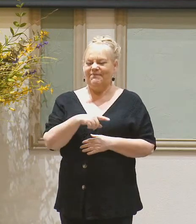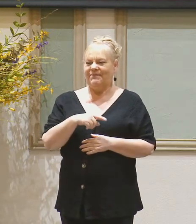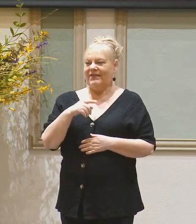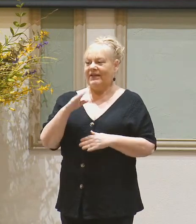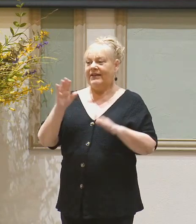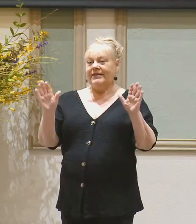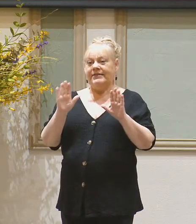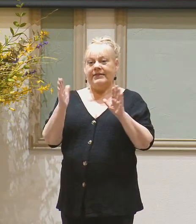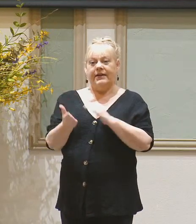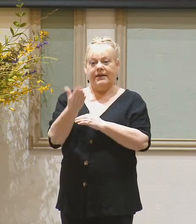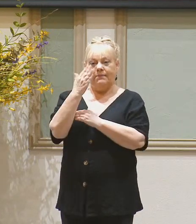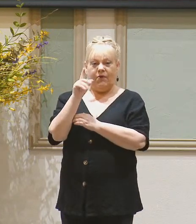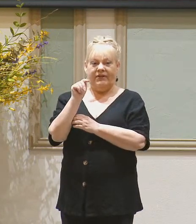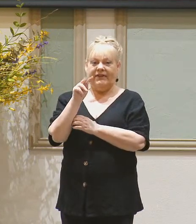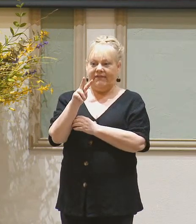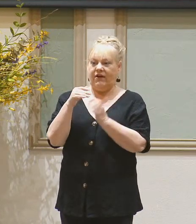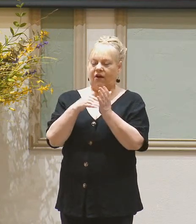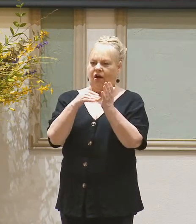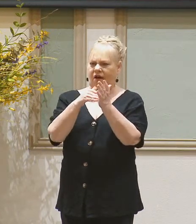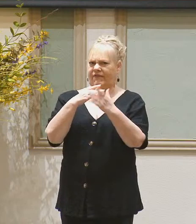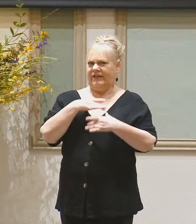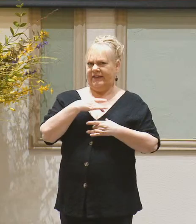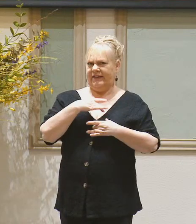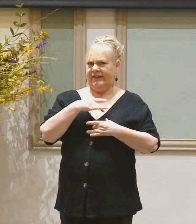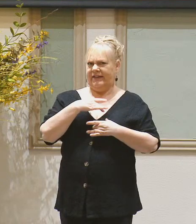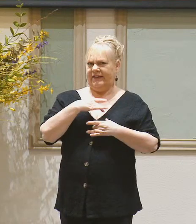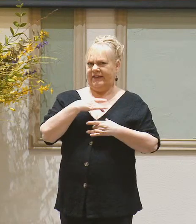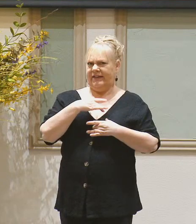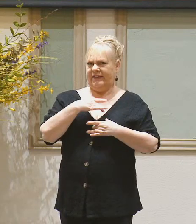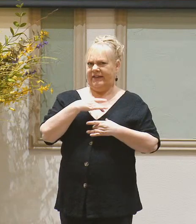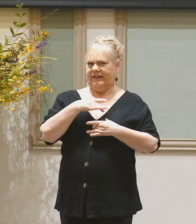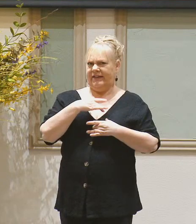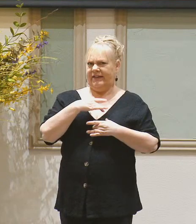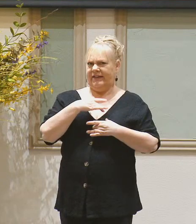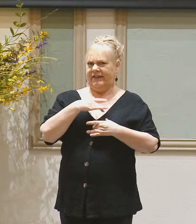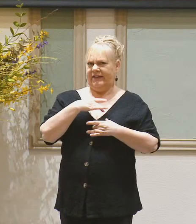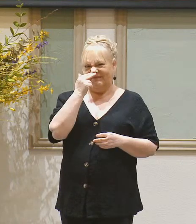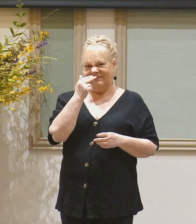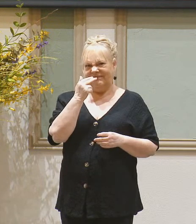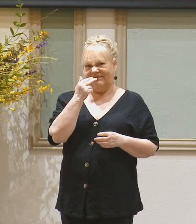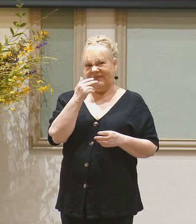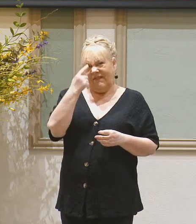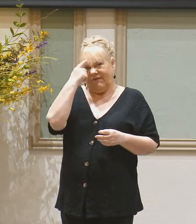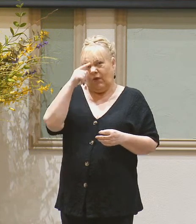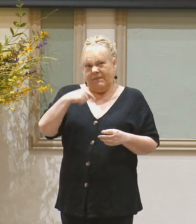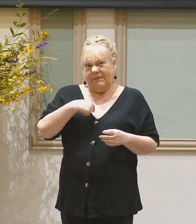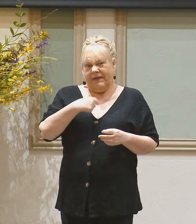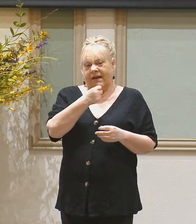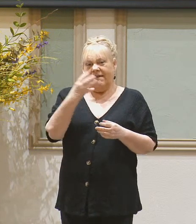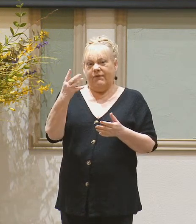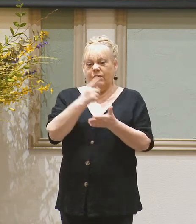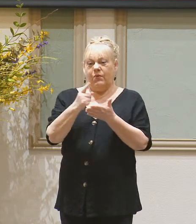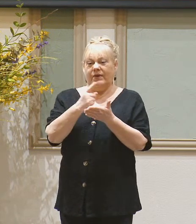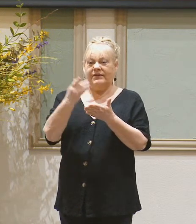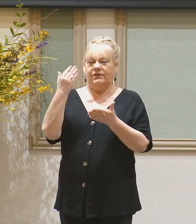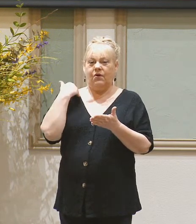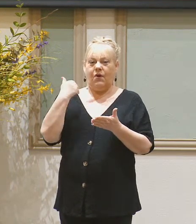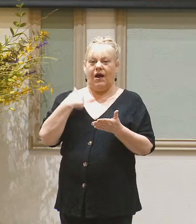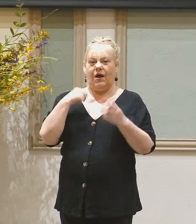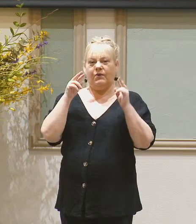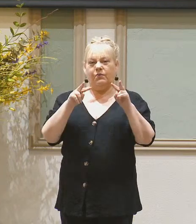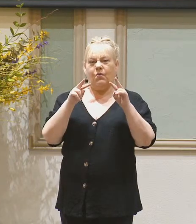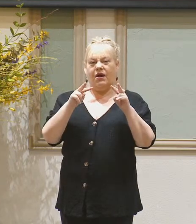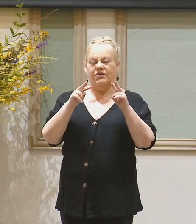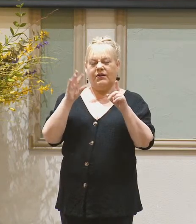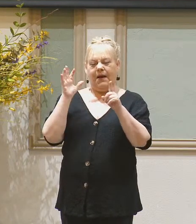Sunday morning TV is often interesting, if not comical. At least it is that way for me. A few weeks ago, I was watching a